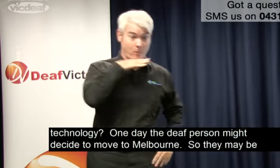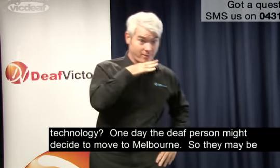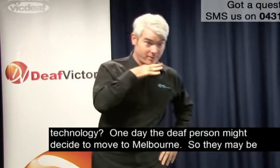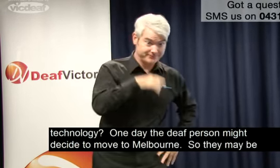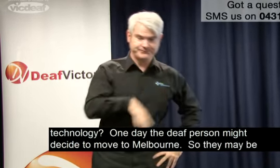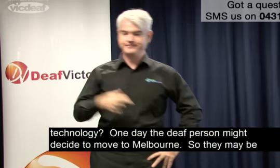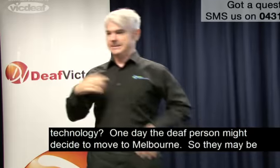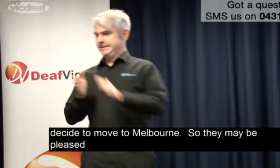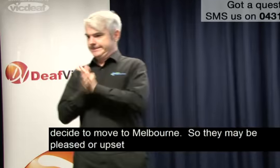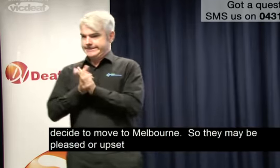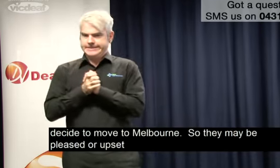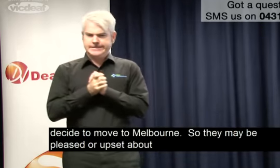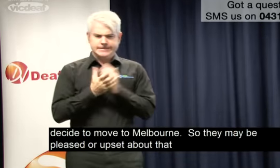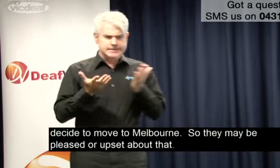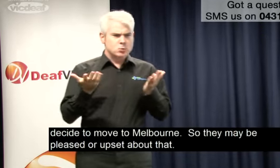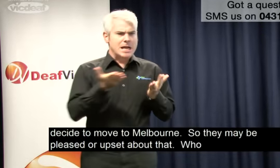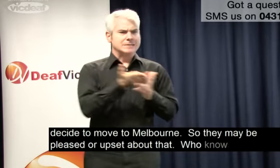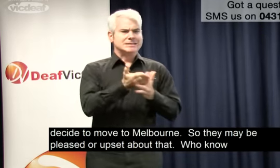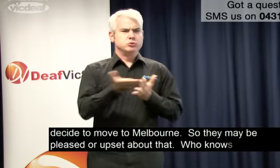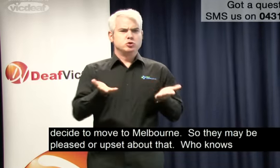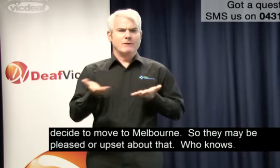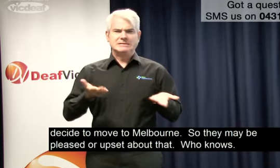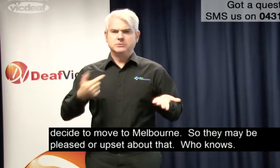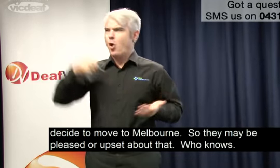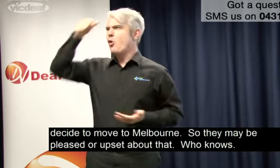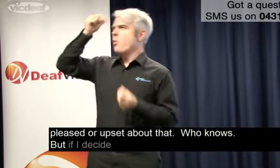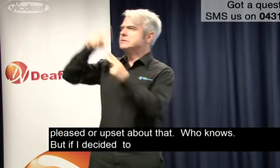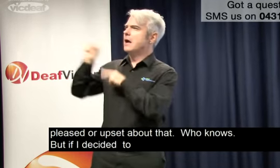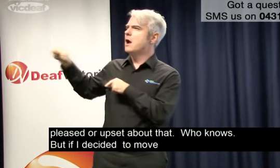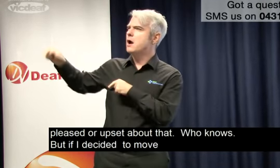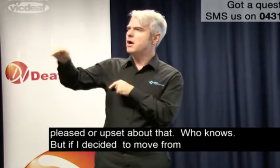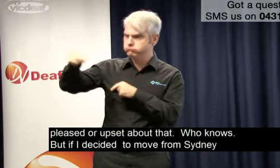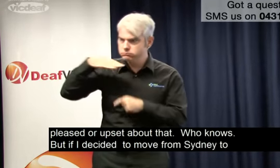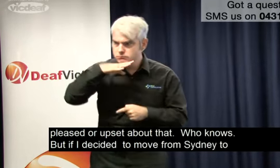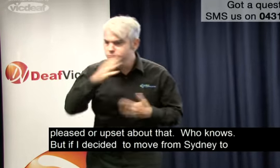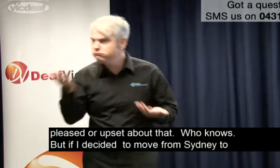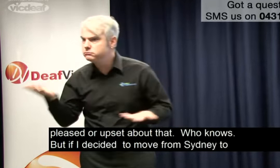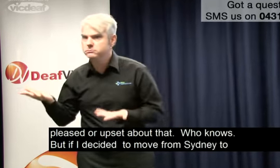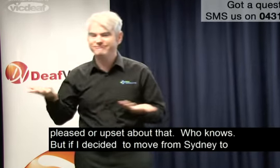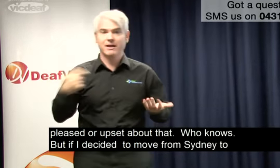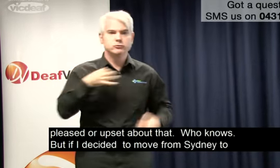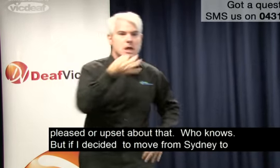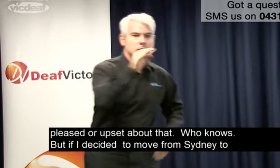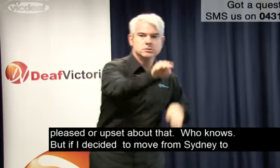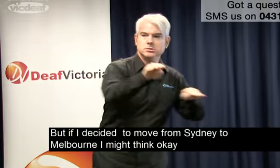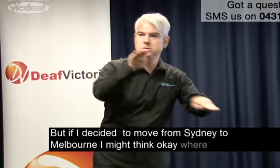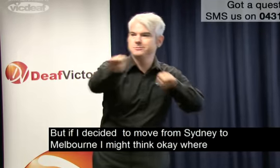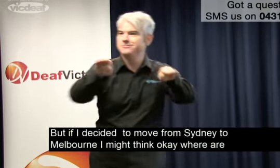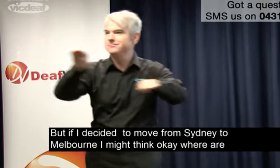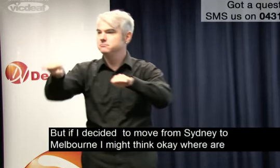Sydney to Melbourne, I might think, okay, where are the accessible services? I was aware of them in Sydney, but I didn't know where they were in Melbourne. And